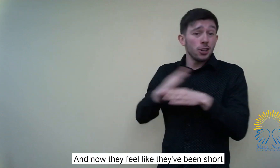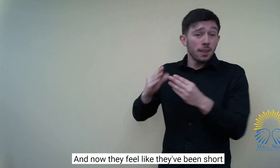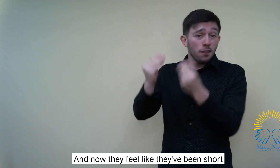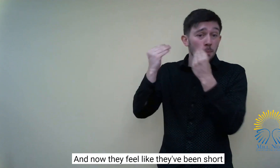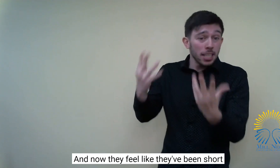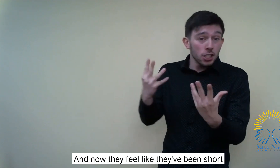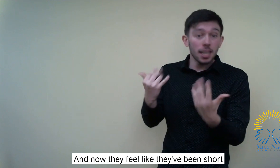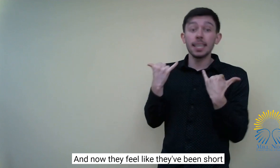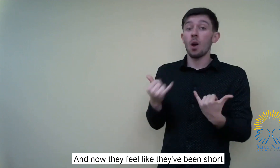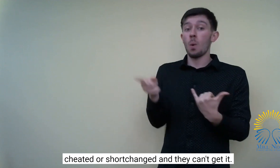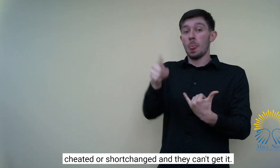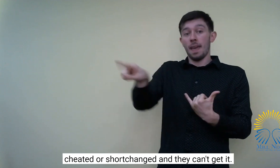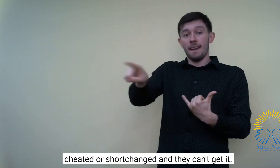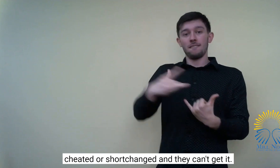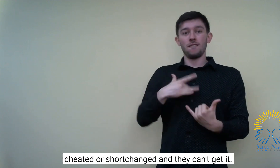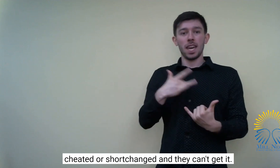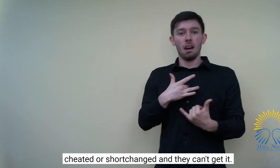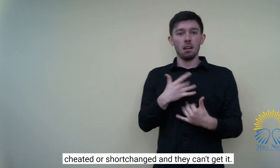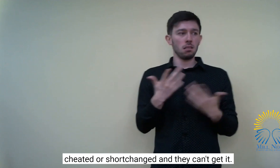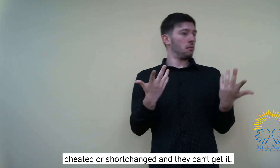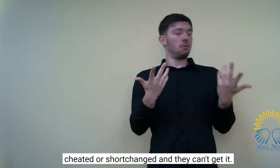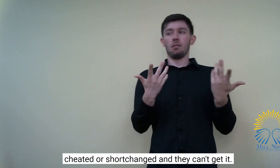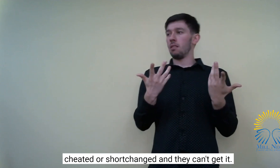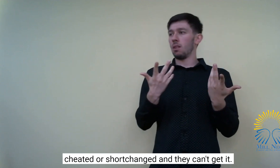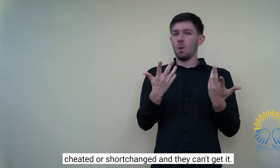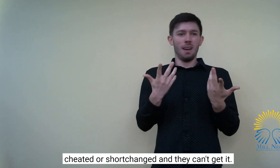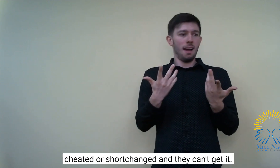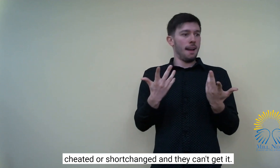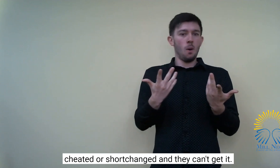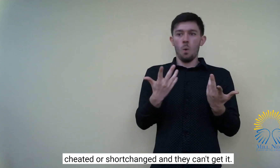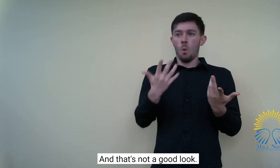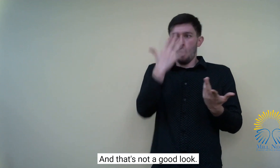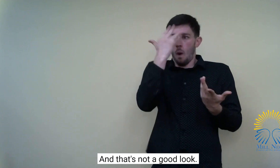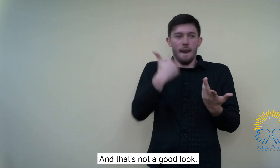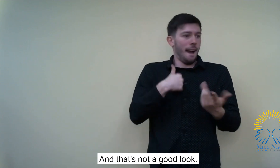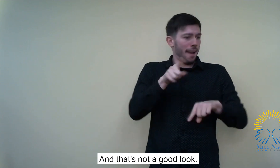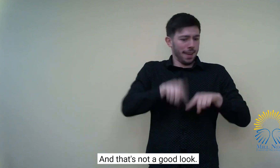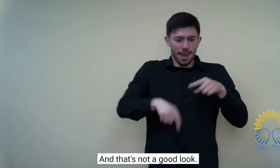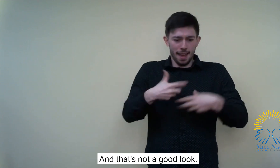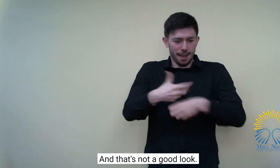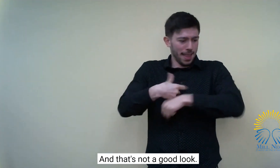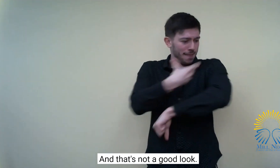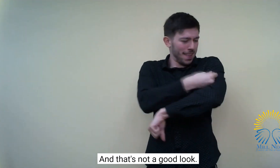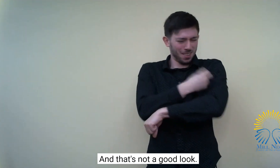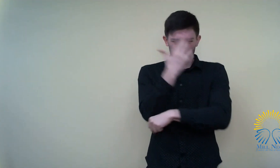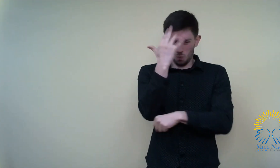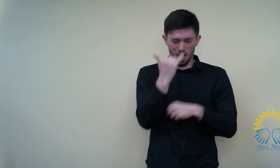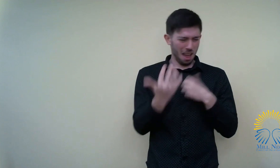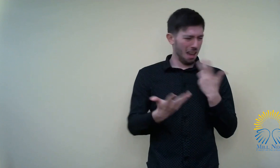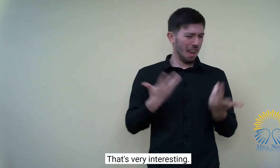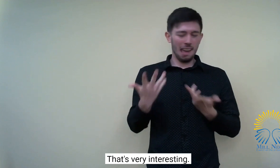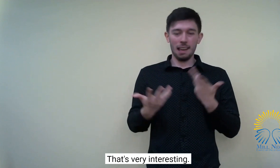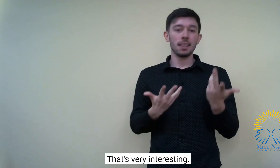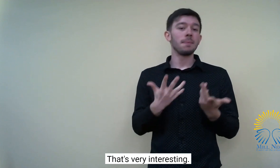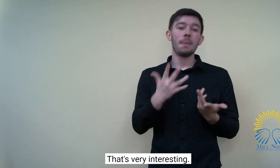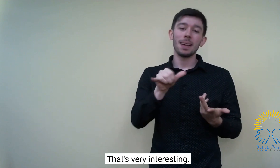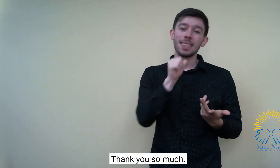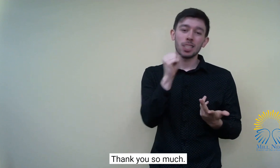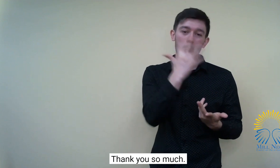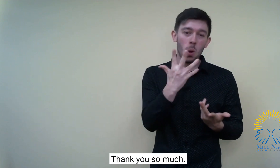like they've been short-cheated or shortchanged and they can't get it. And that's not a good look. That's very interesting. Thank you so